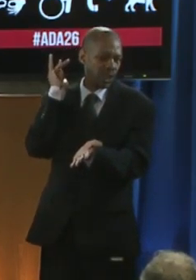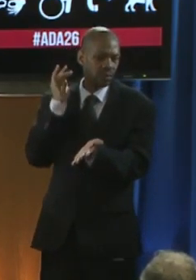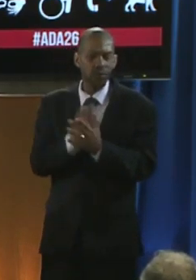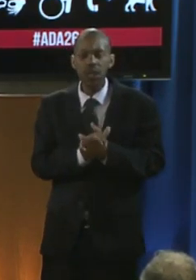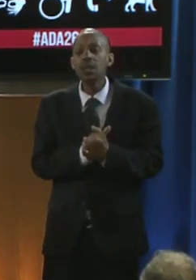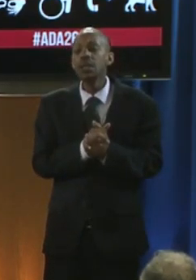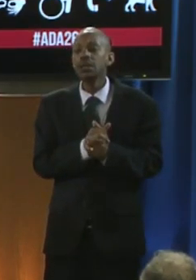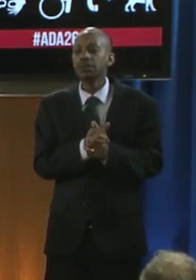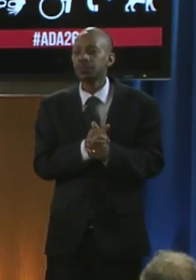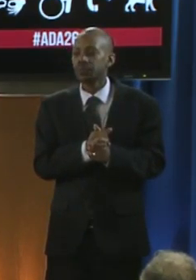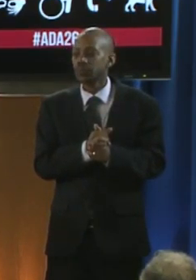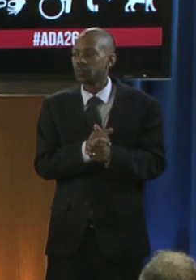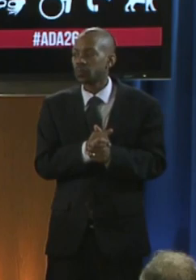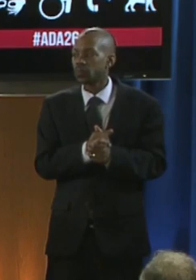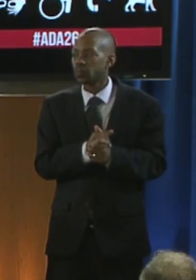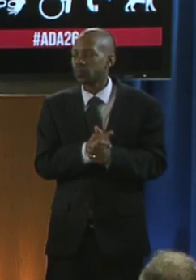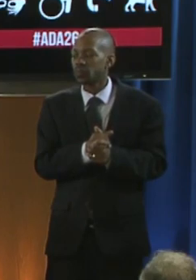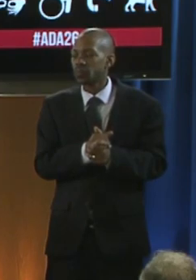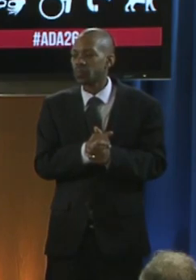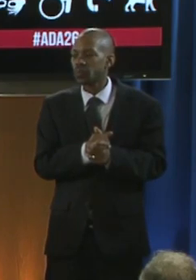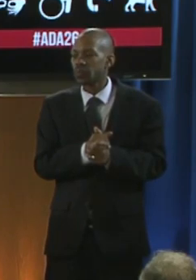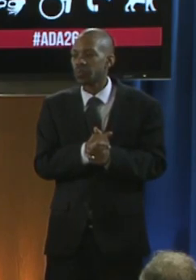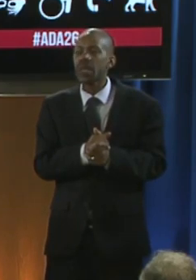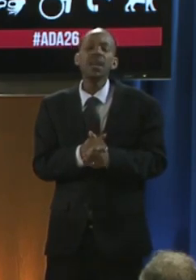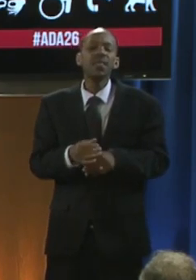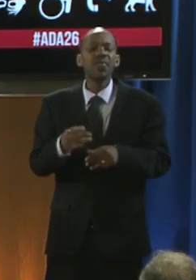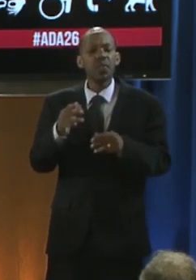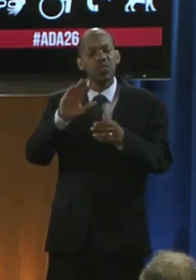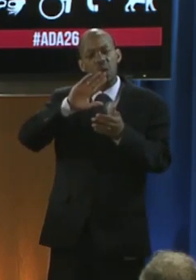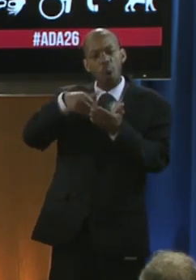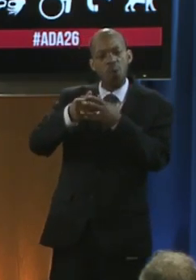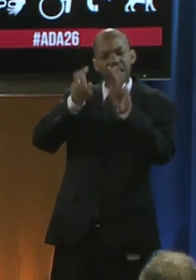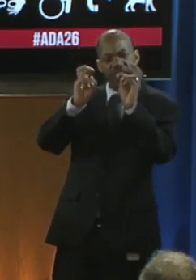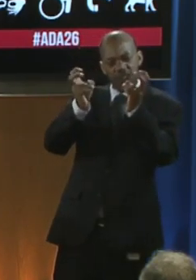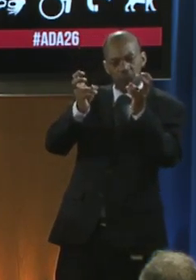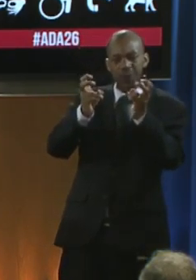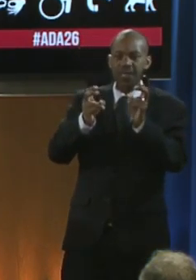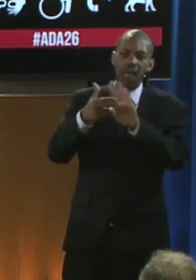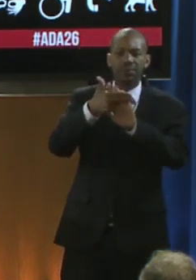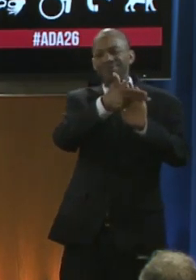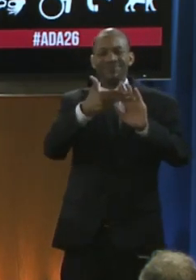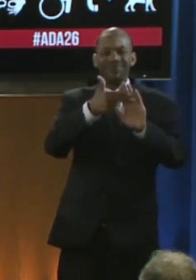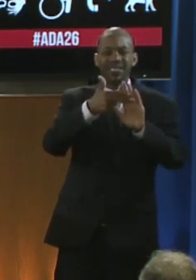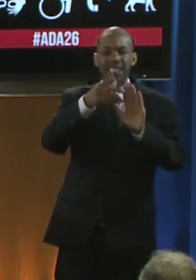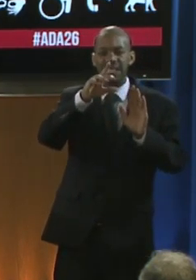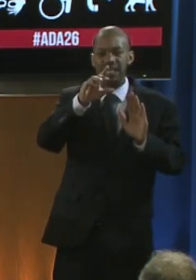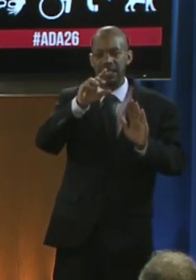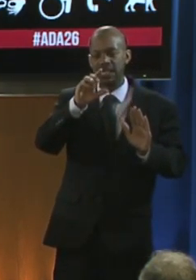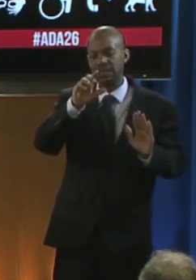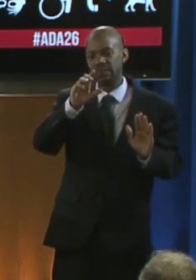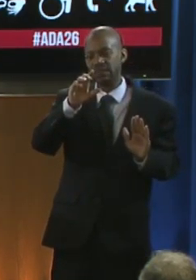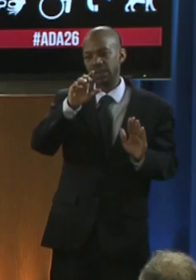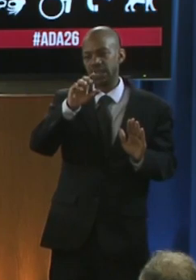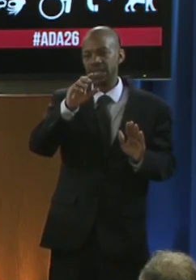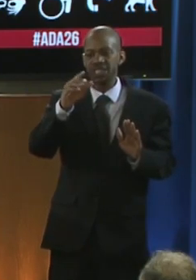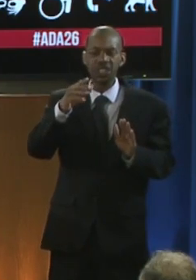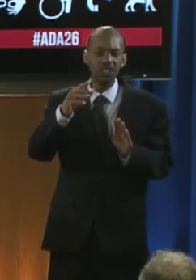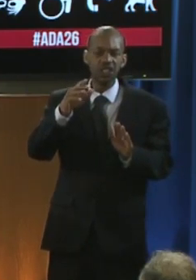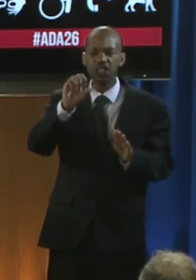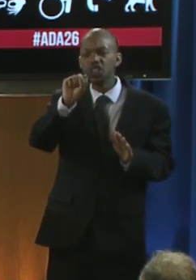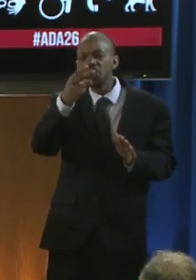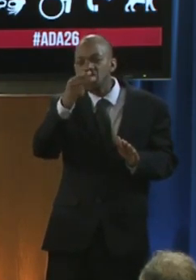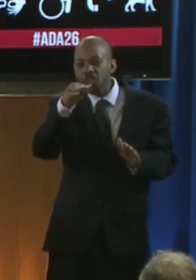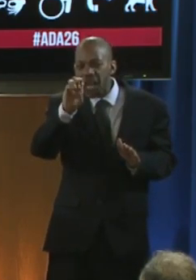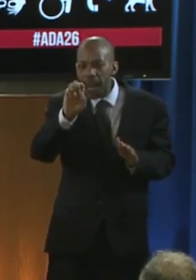of these themes is the overarching issue of disability stigma, the shaming of disabled people by